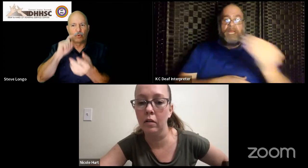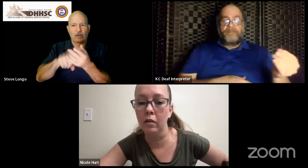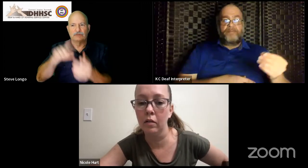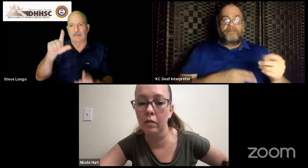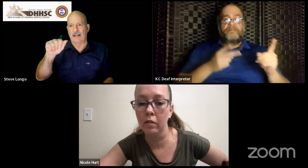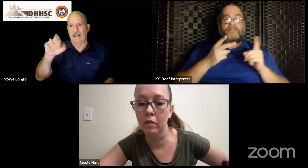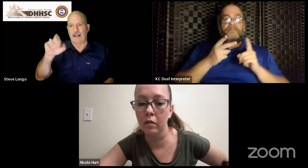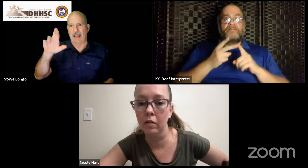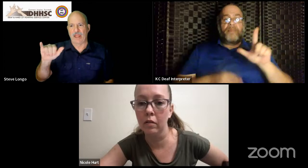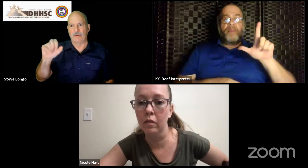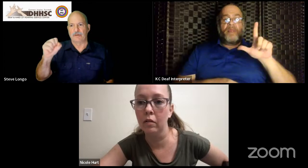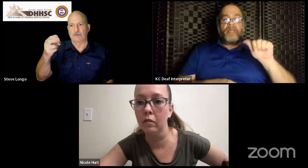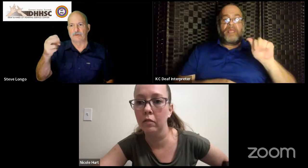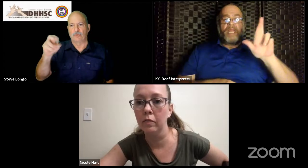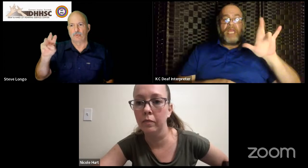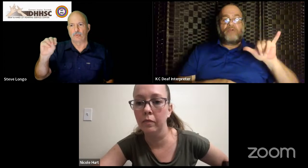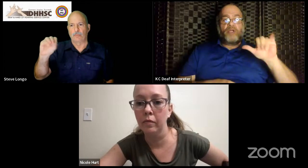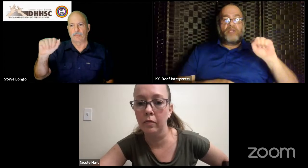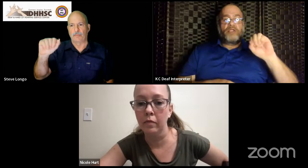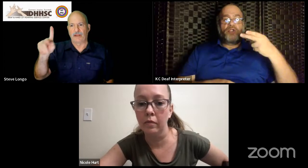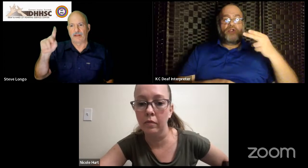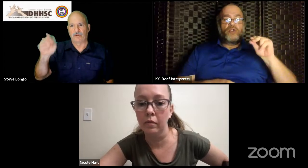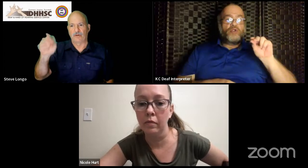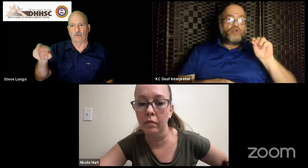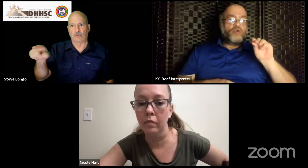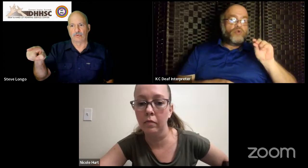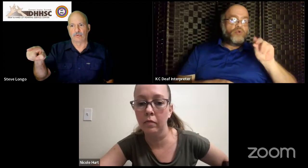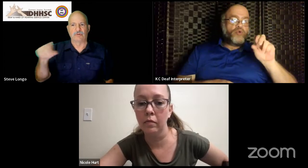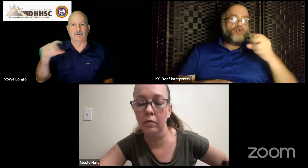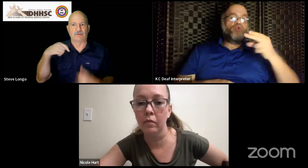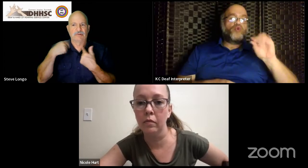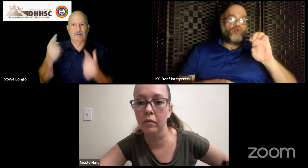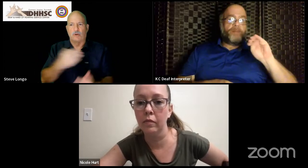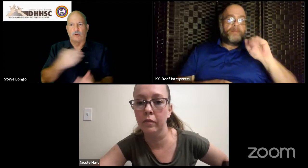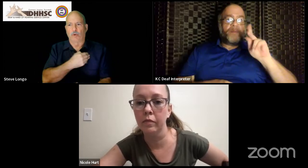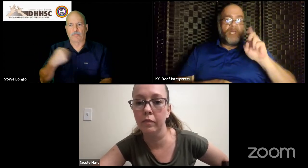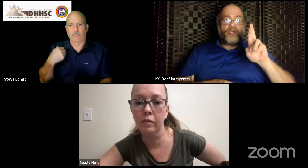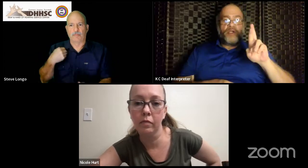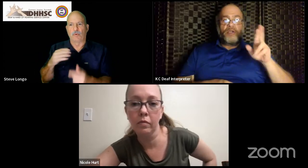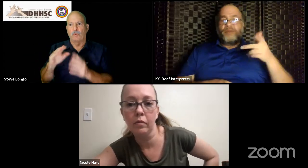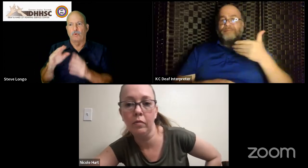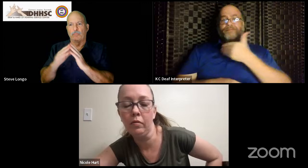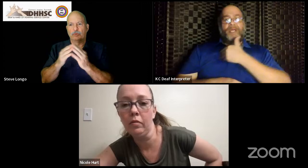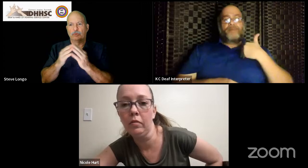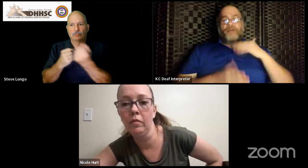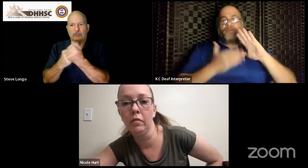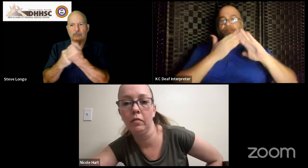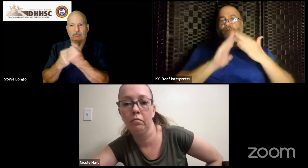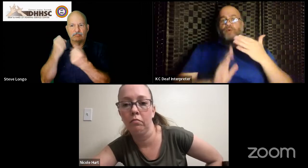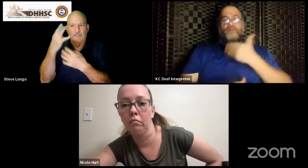for many years, and Larry Shoemaker,